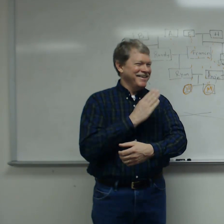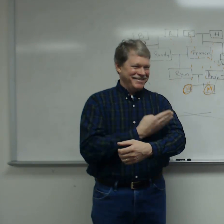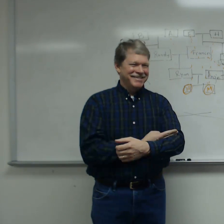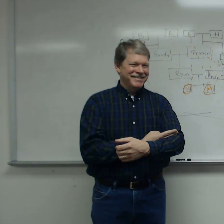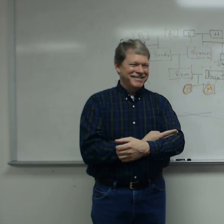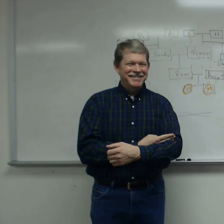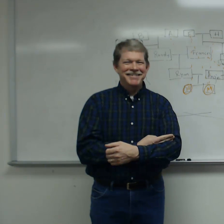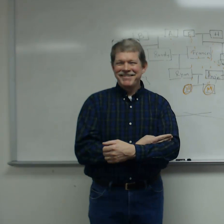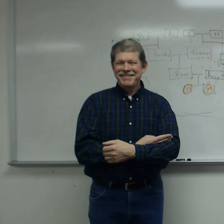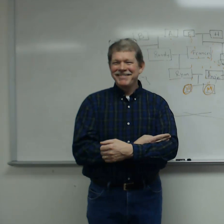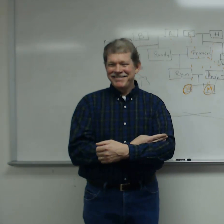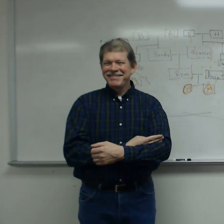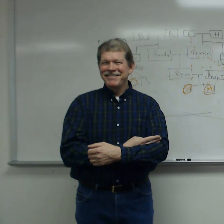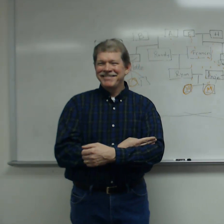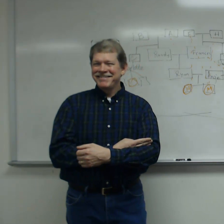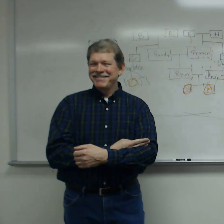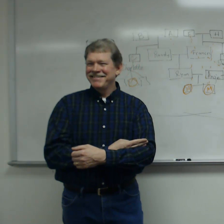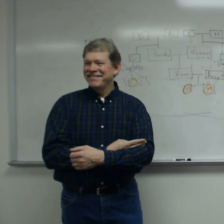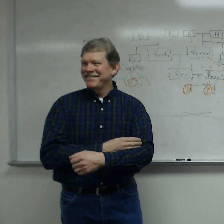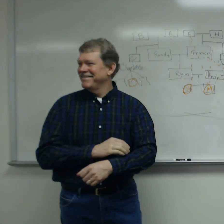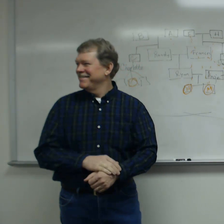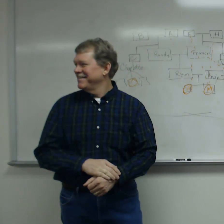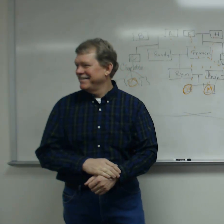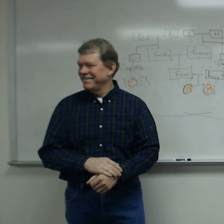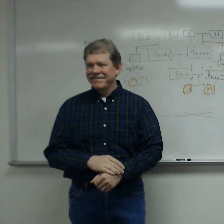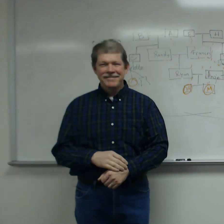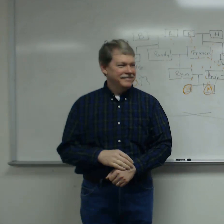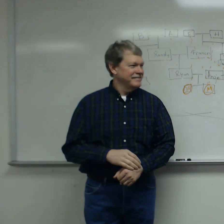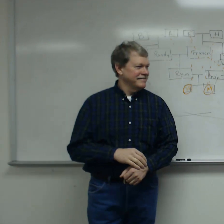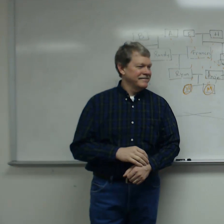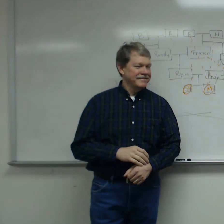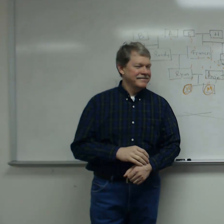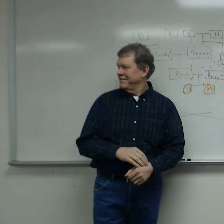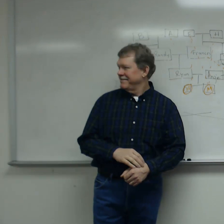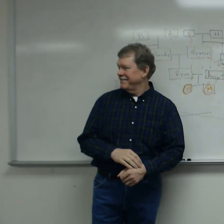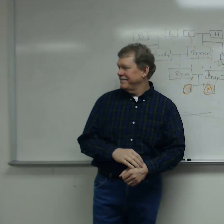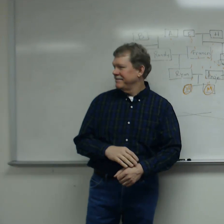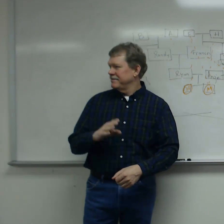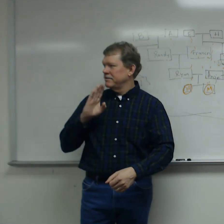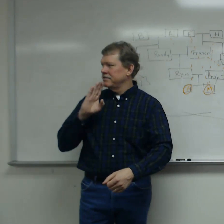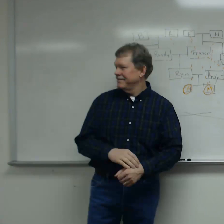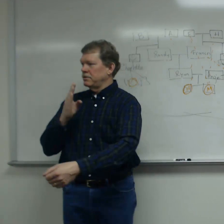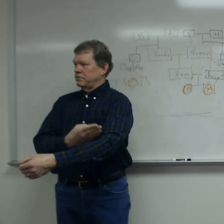Yeah, daughter. Right. You're right. That's a big girl.